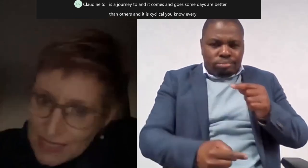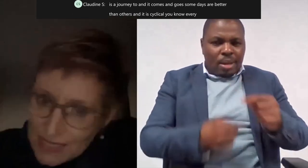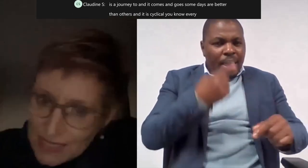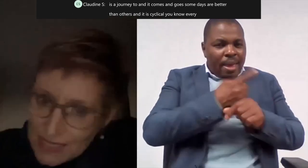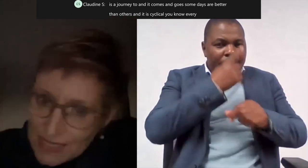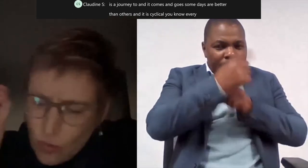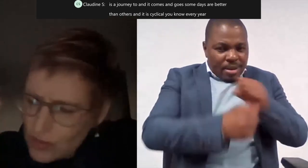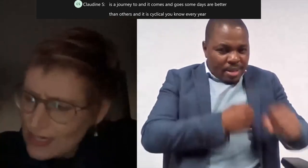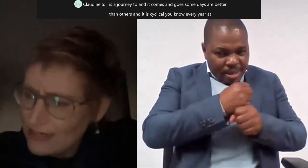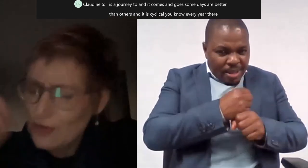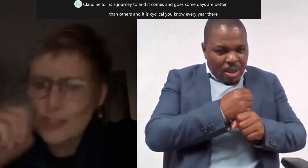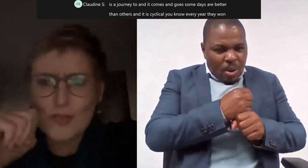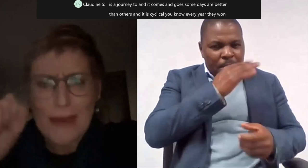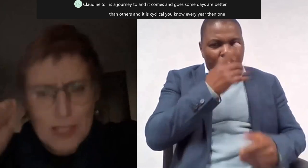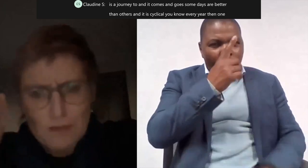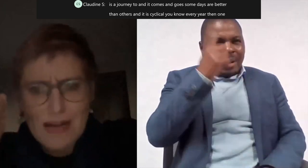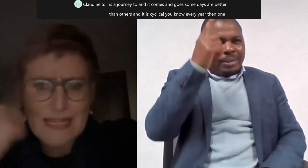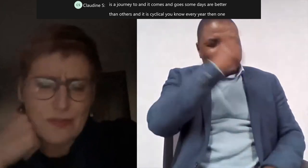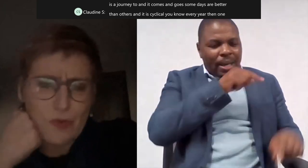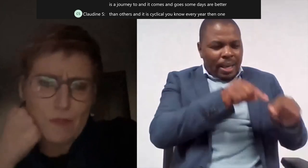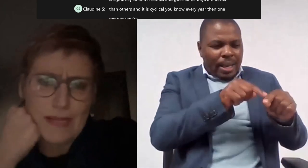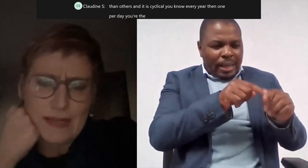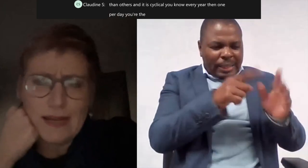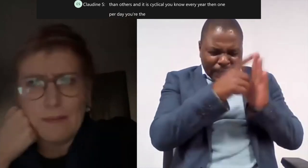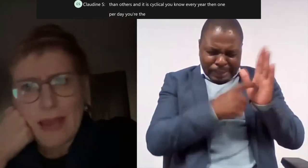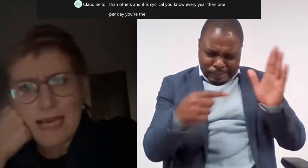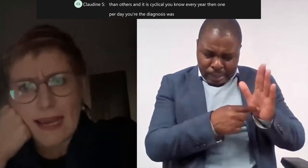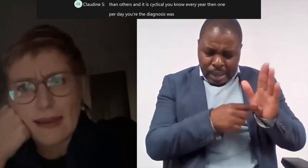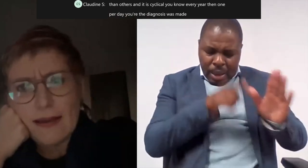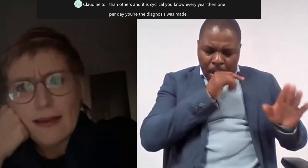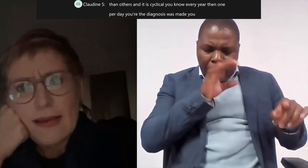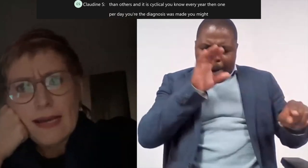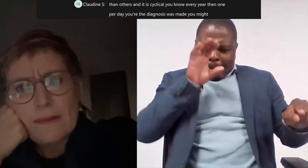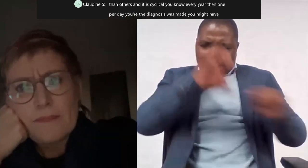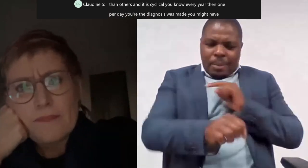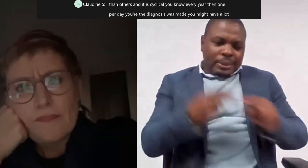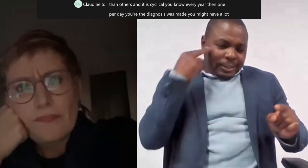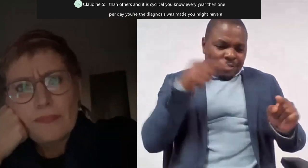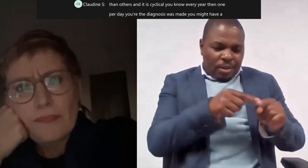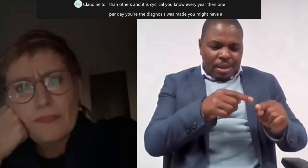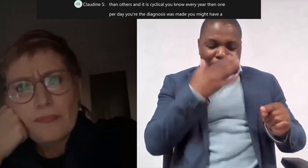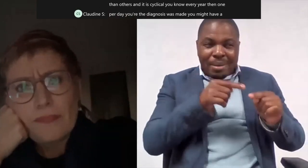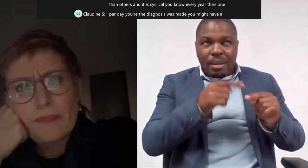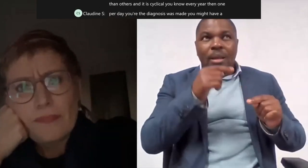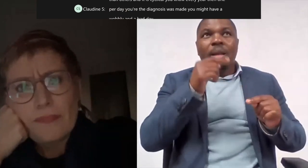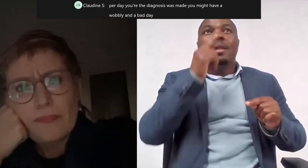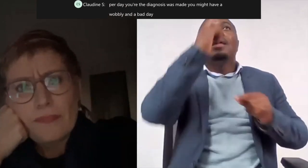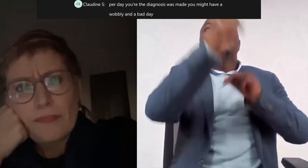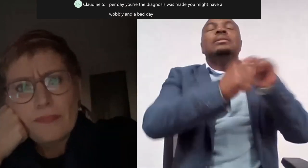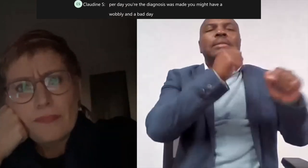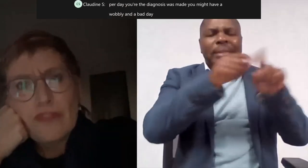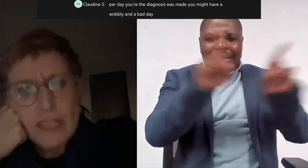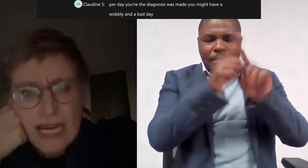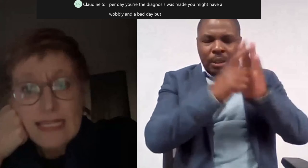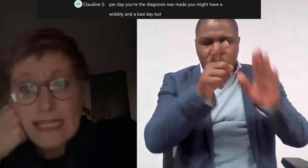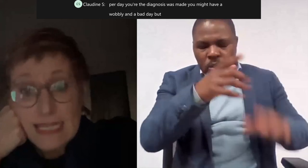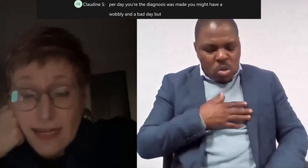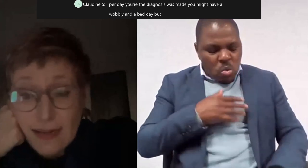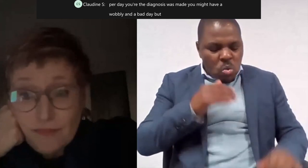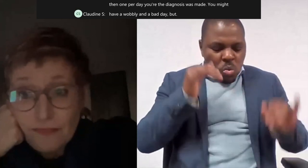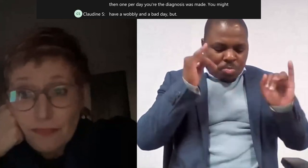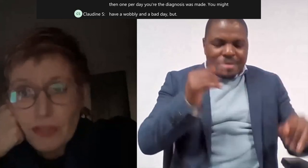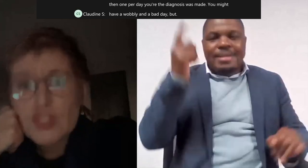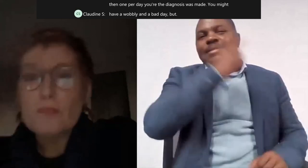one time, day the diagnosis was made, you might have a wobbly and a bad day. But every day